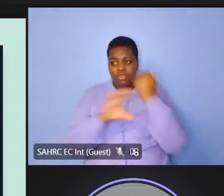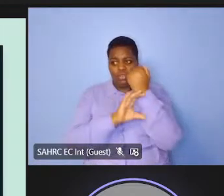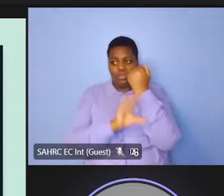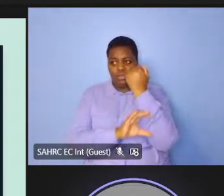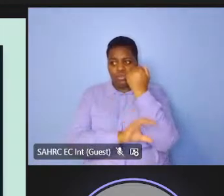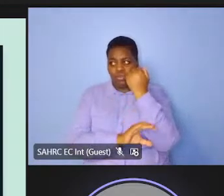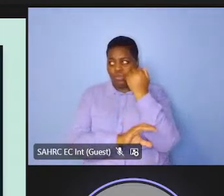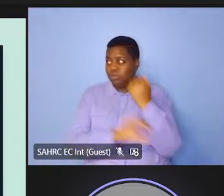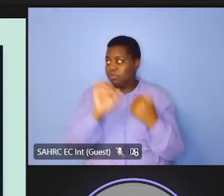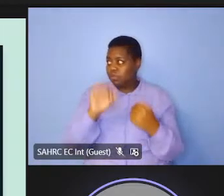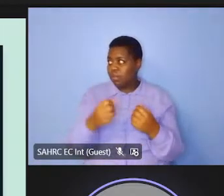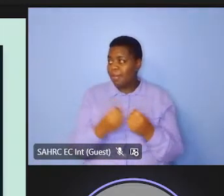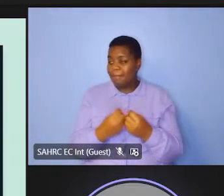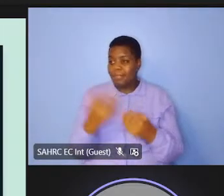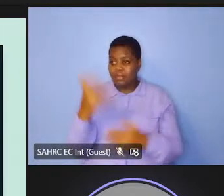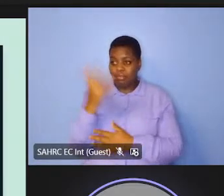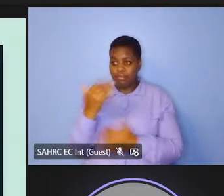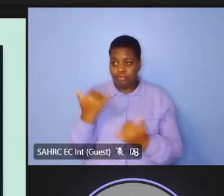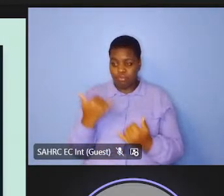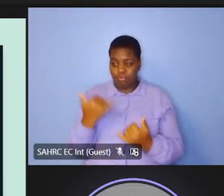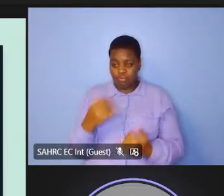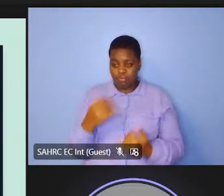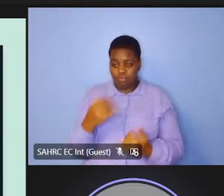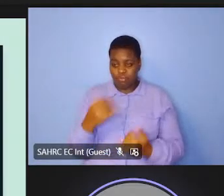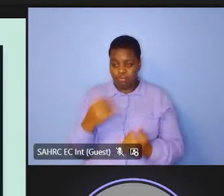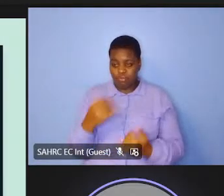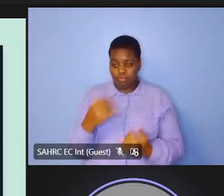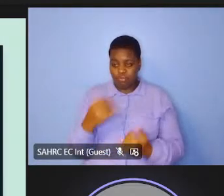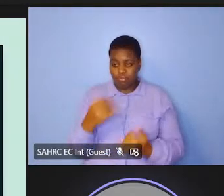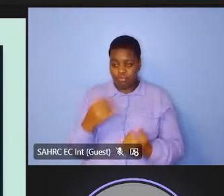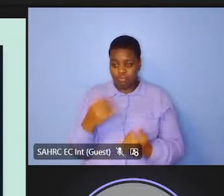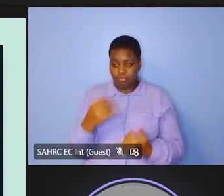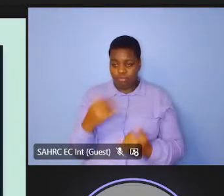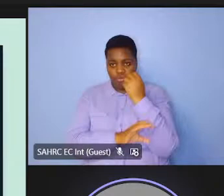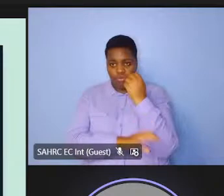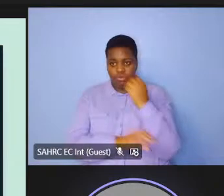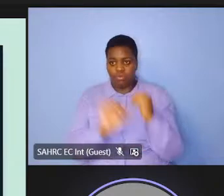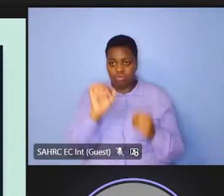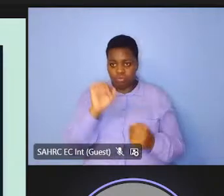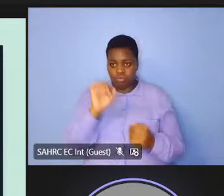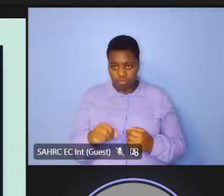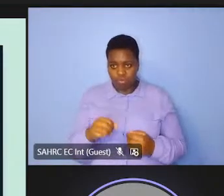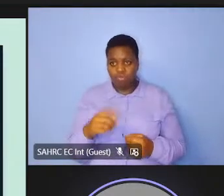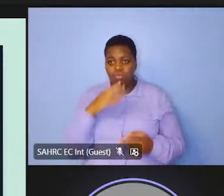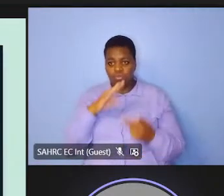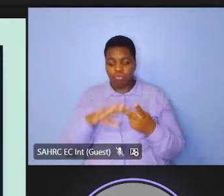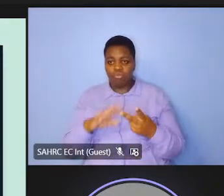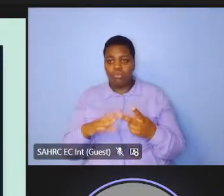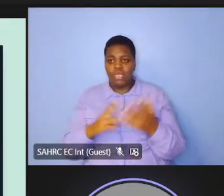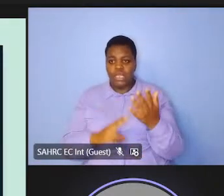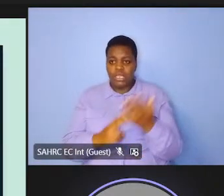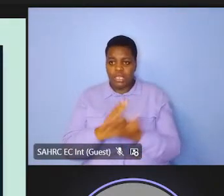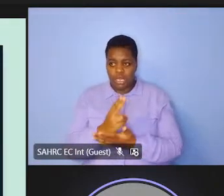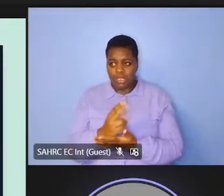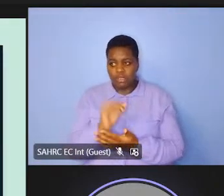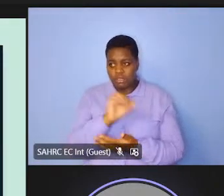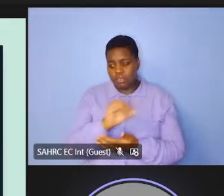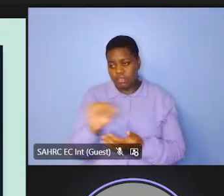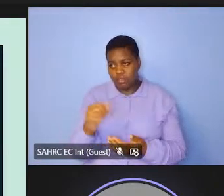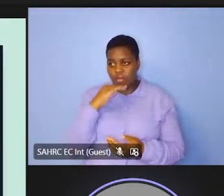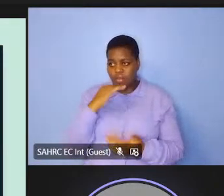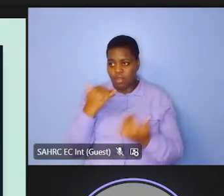And many of the speakers today have spoken about our Constitution and spoken about the rights, the intersecting rights which are in